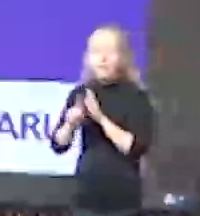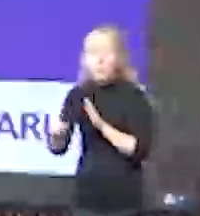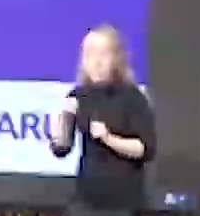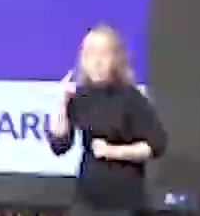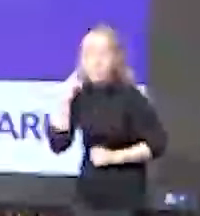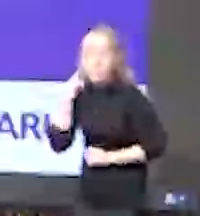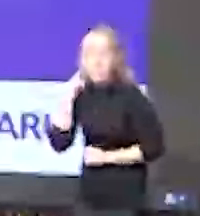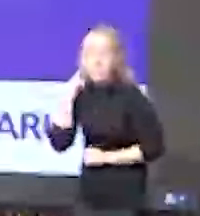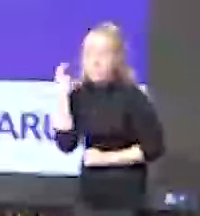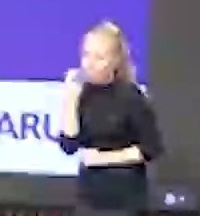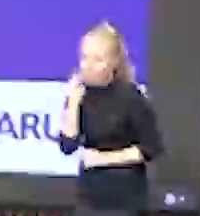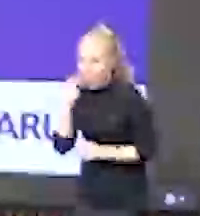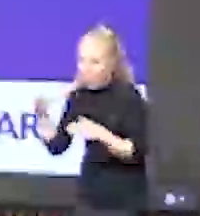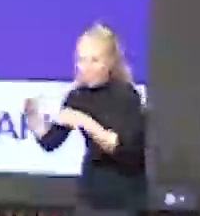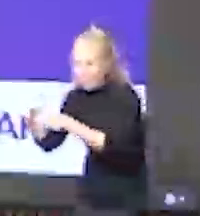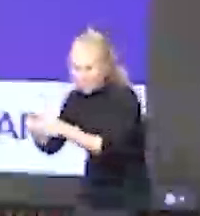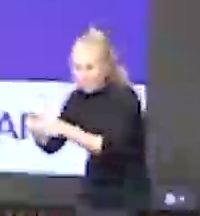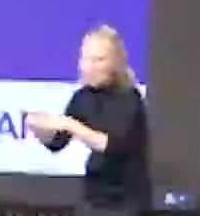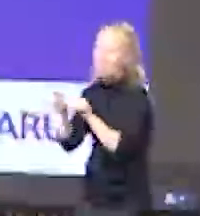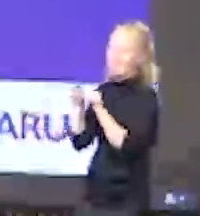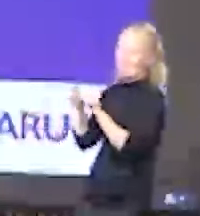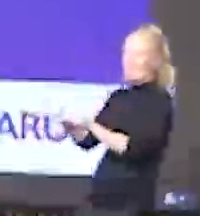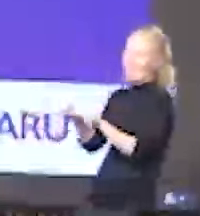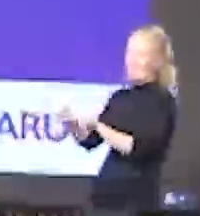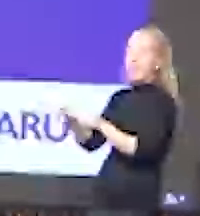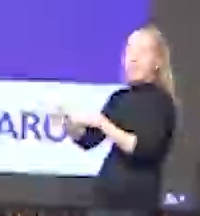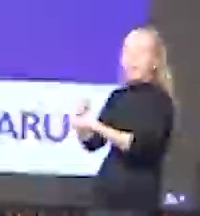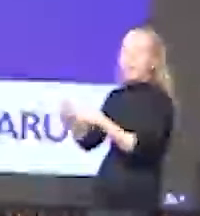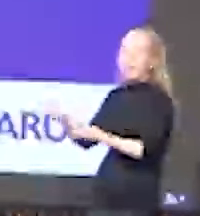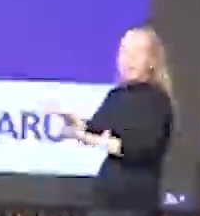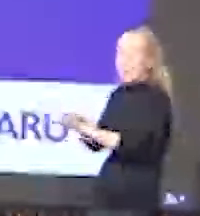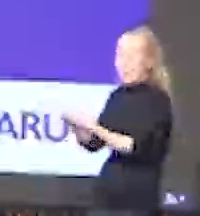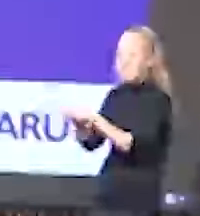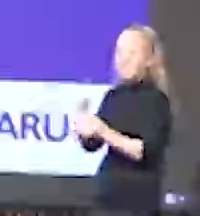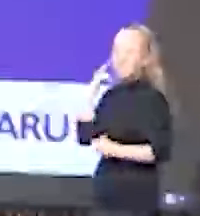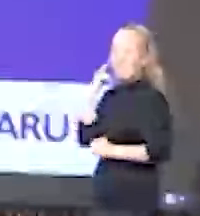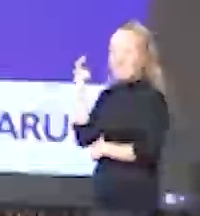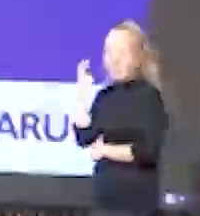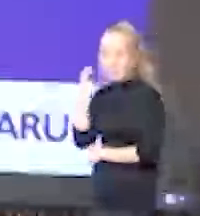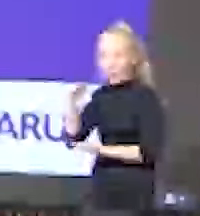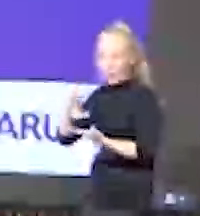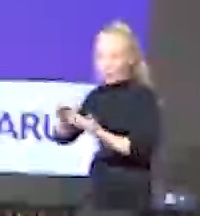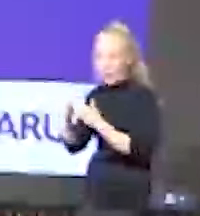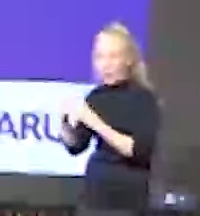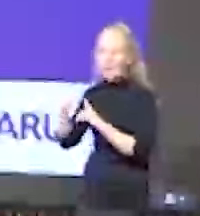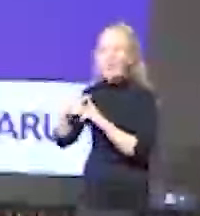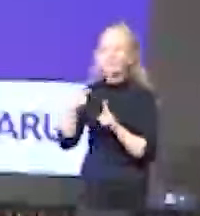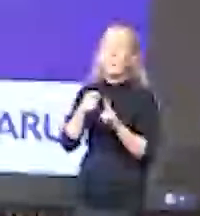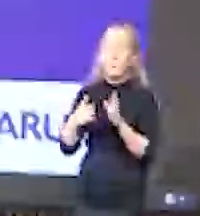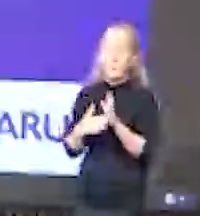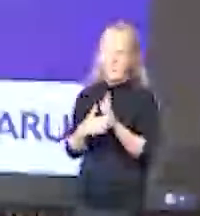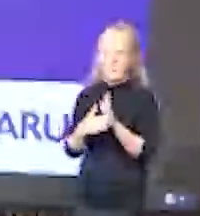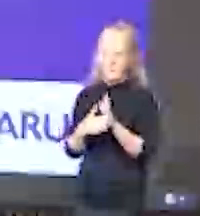up a conversation between members of the deafblind community and the Prime Minister and